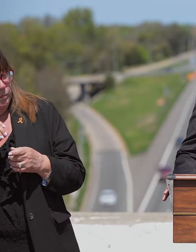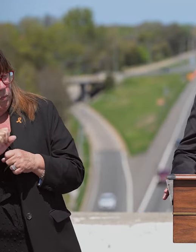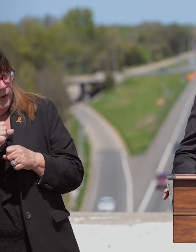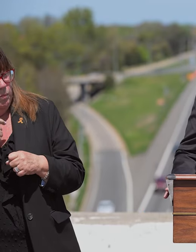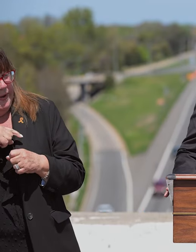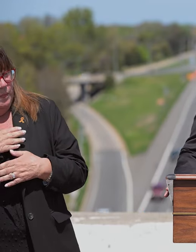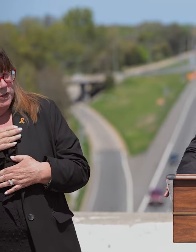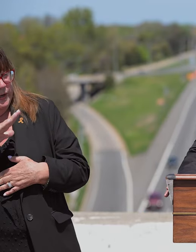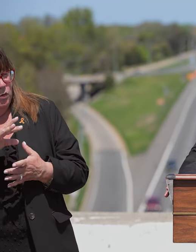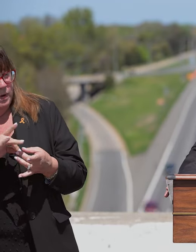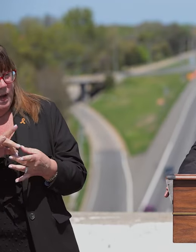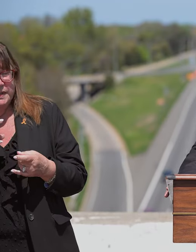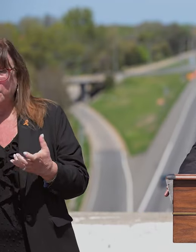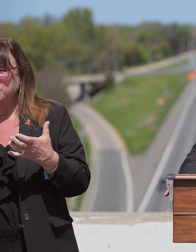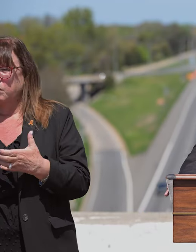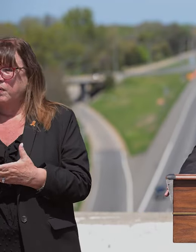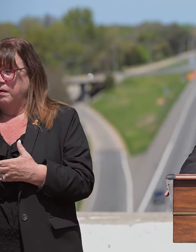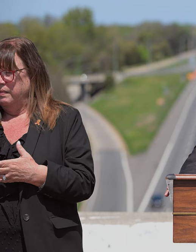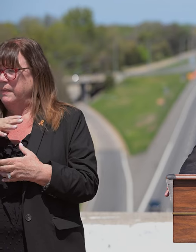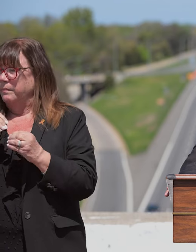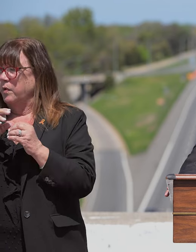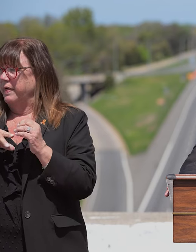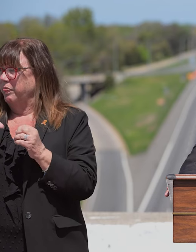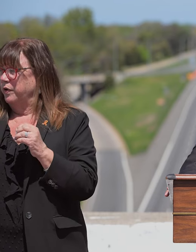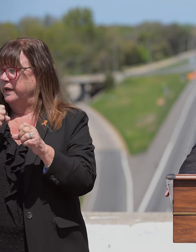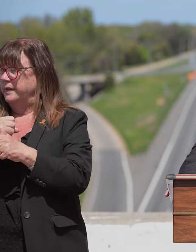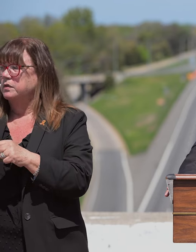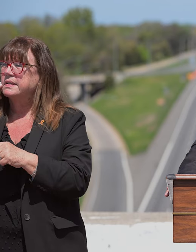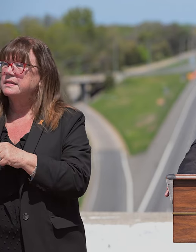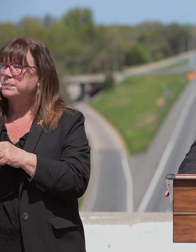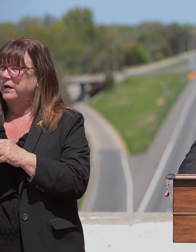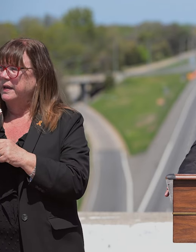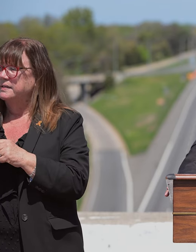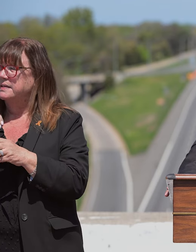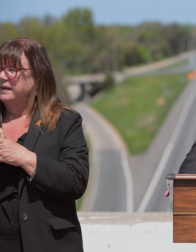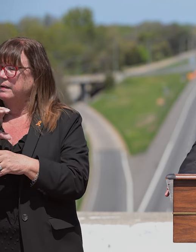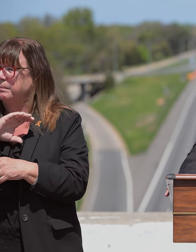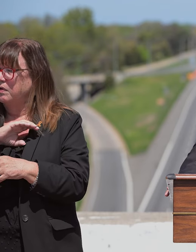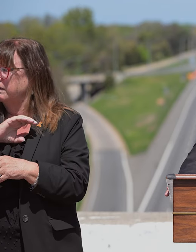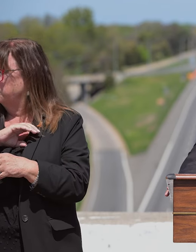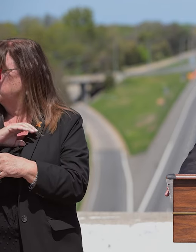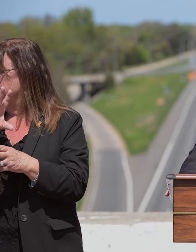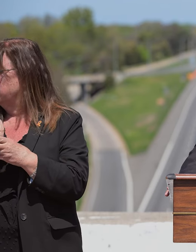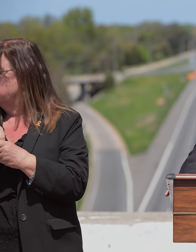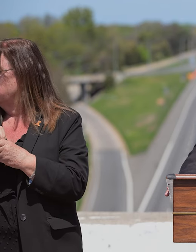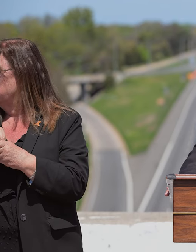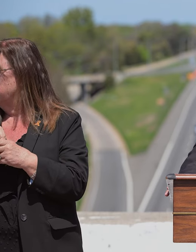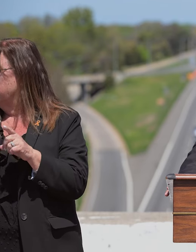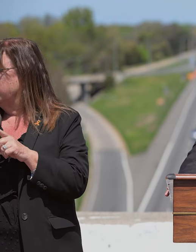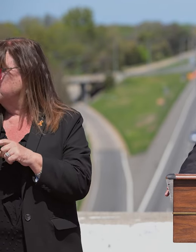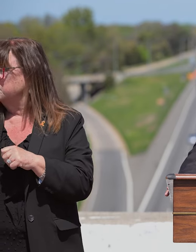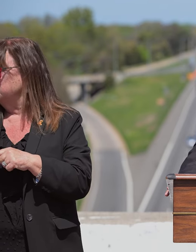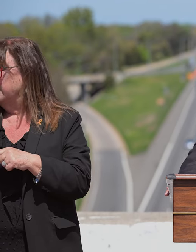now welcome a gentleman who has had more than 30 years of experience in law enforcement, including as